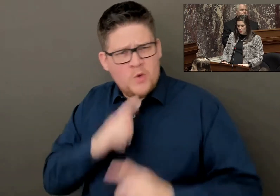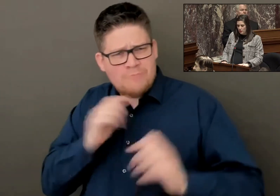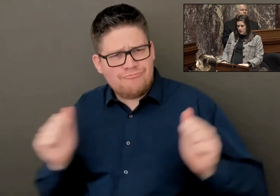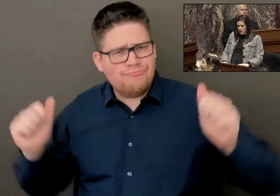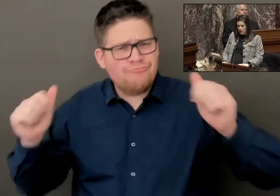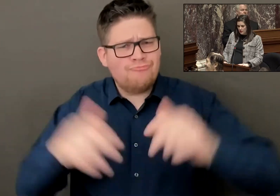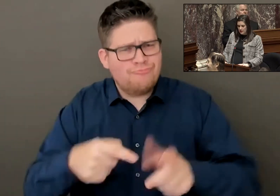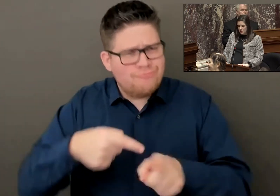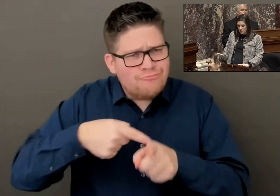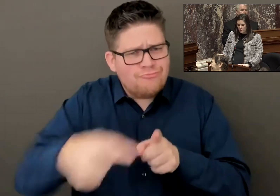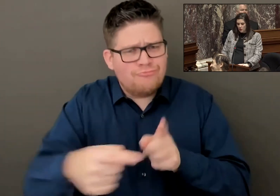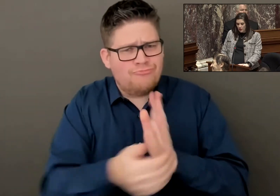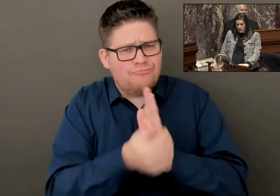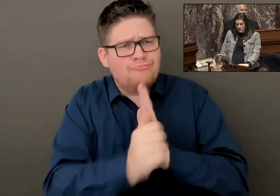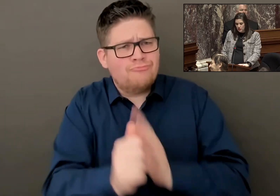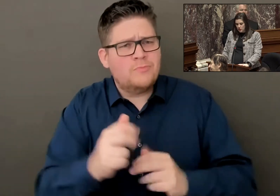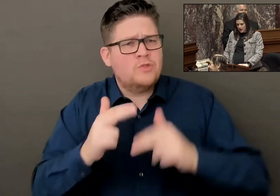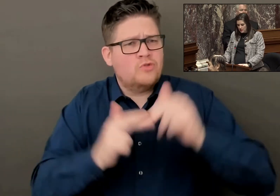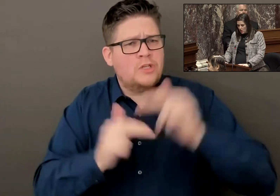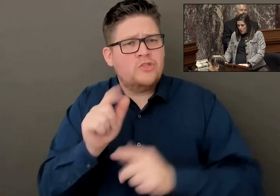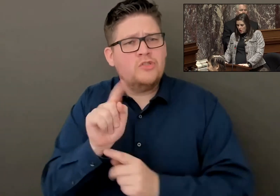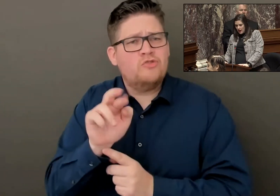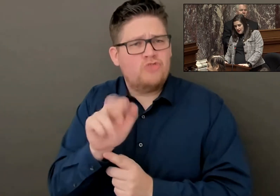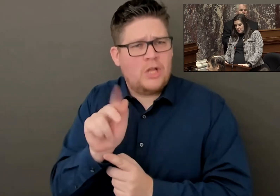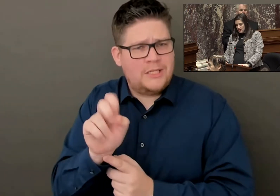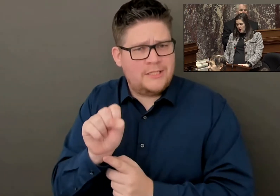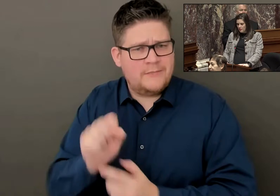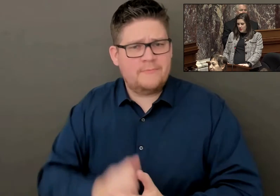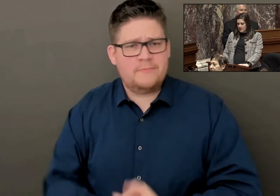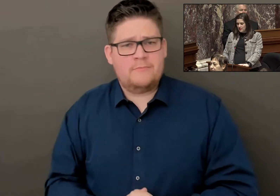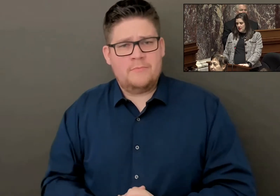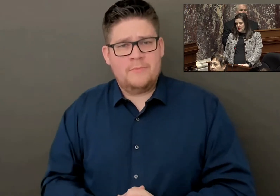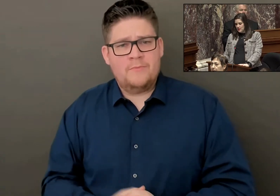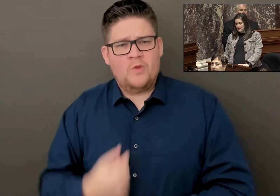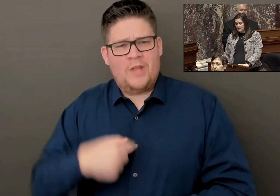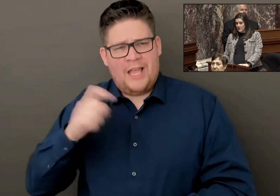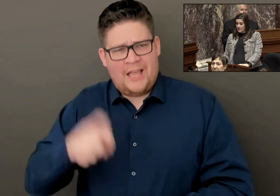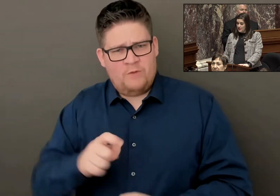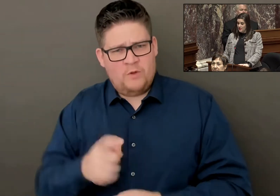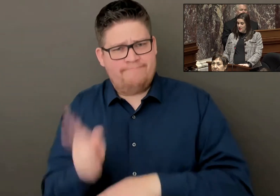speaking about British Columbia Centre for Women in the Trades, or as they're known,